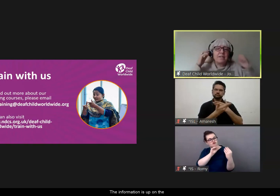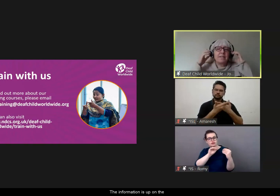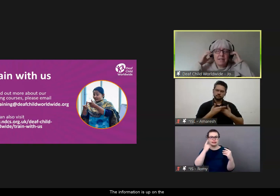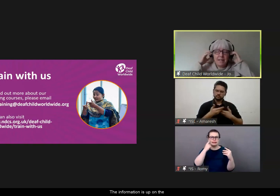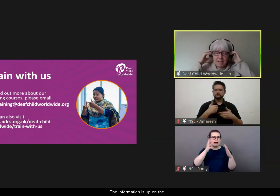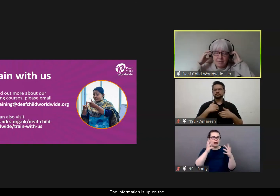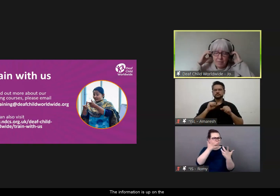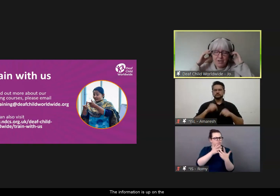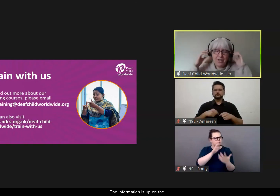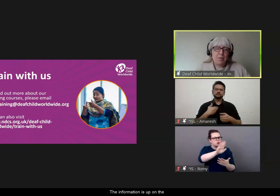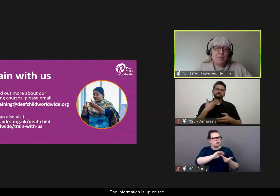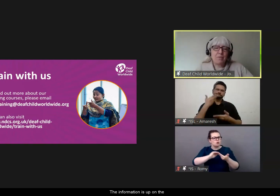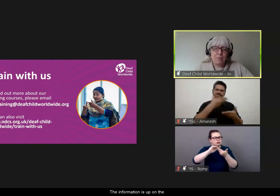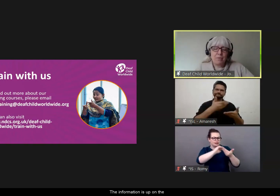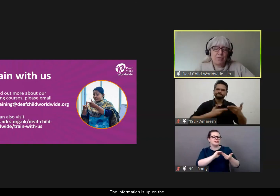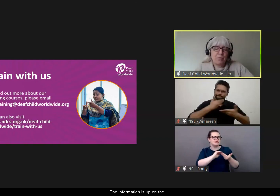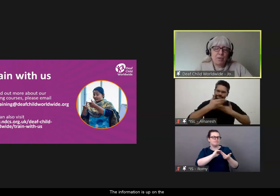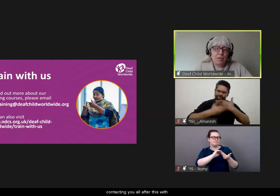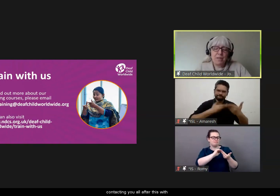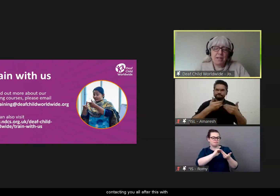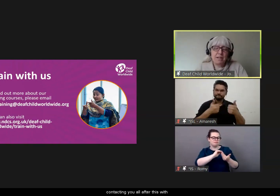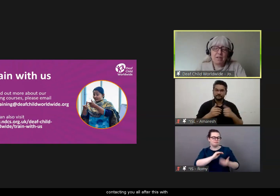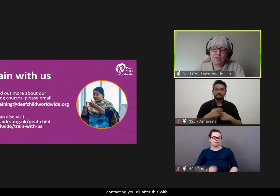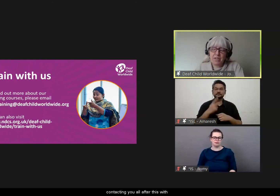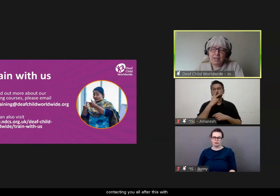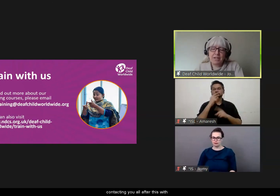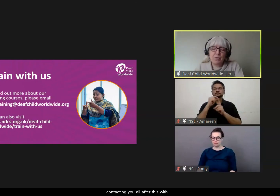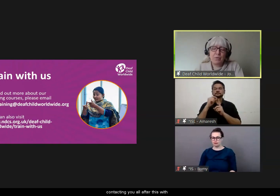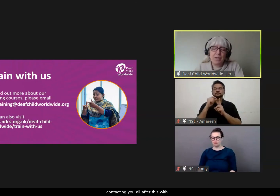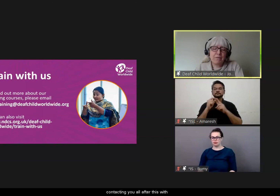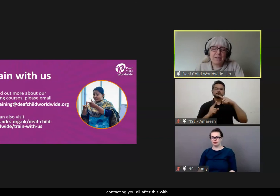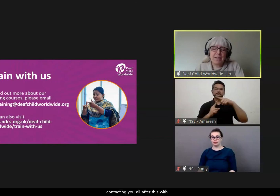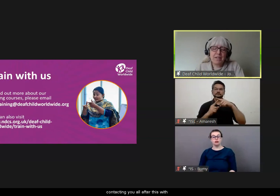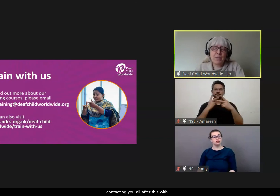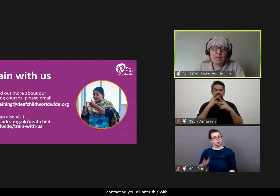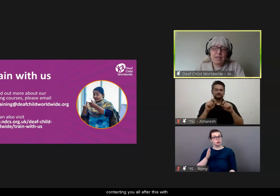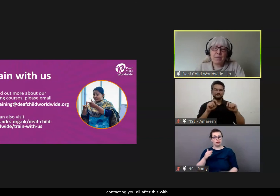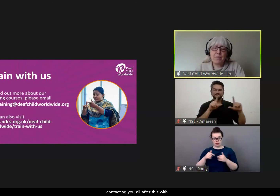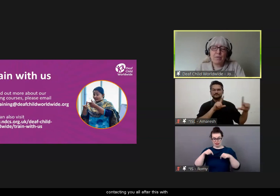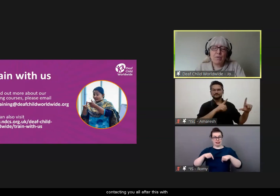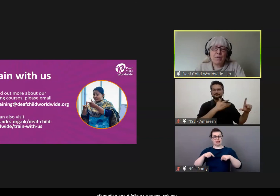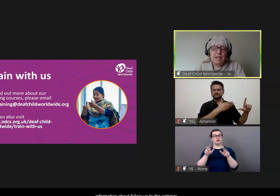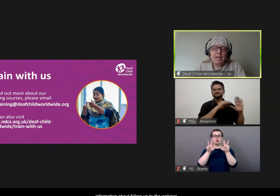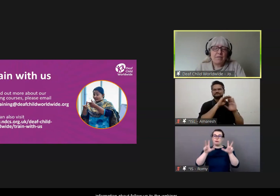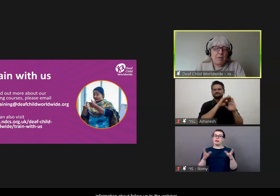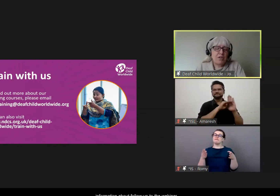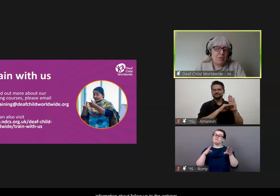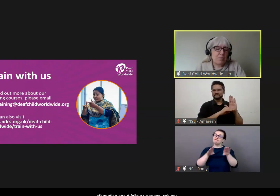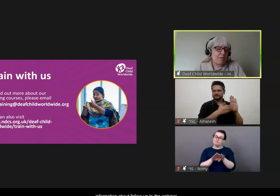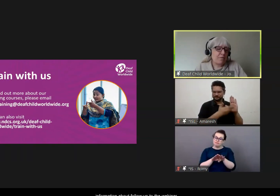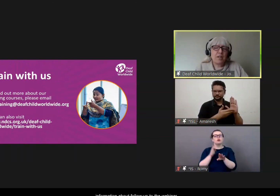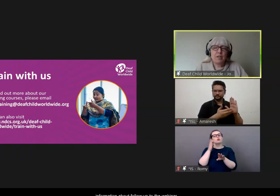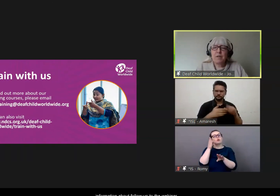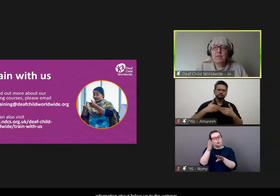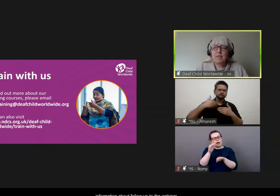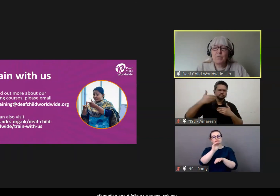The information's up on the board, and we will be contacting you all after this with a little bit more information